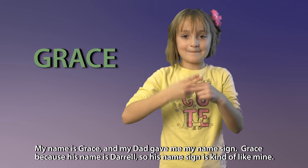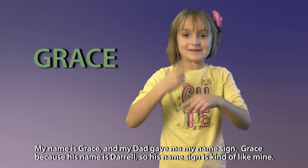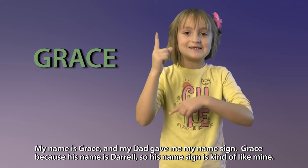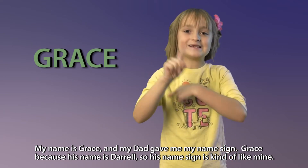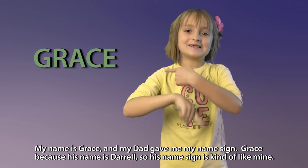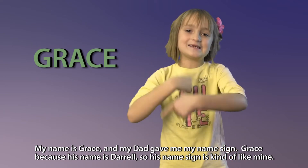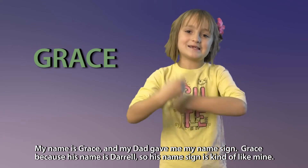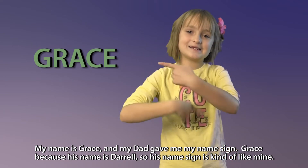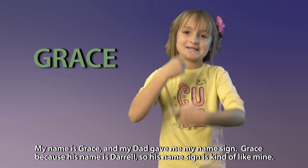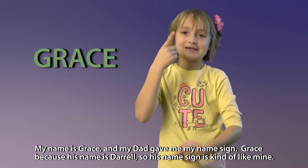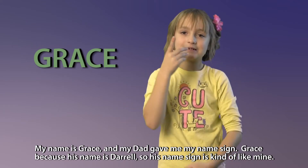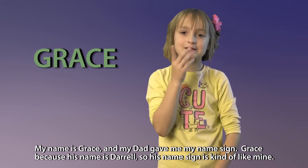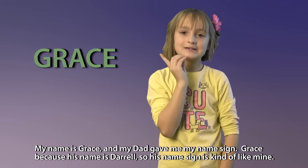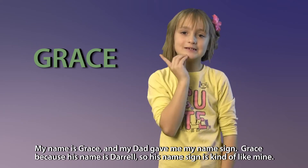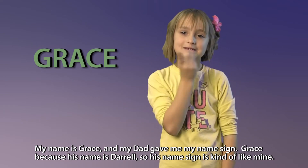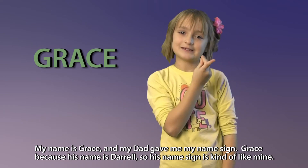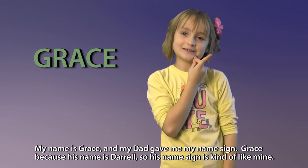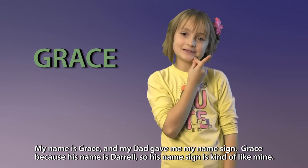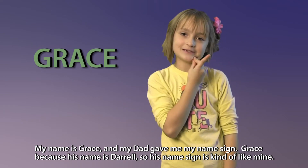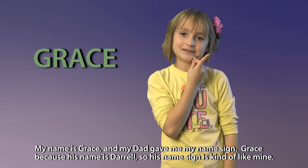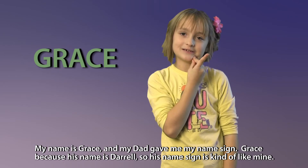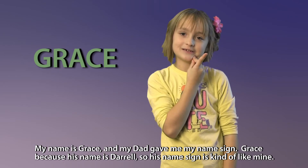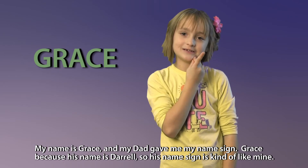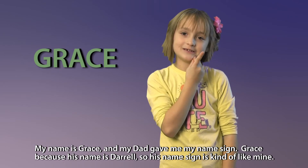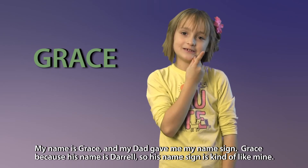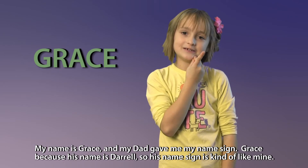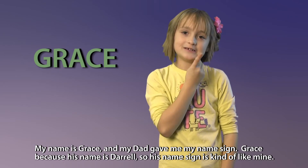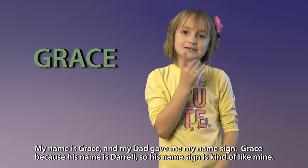So his name sign is kind of like mine.